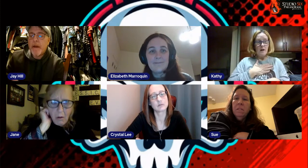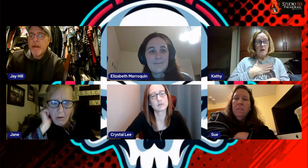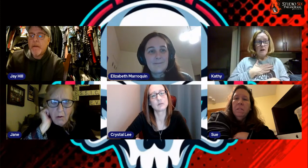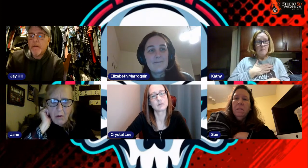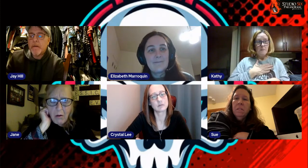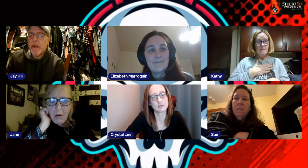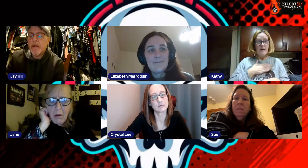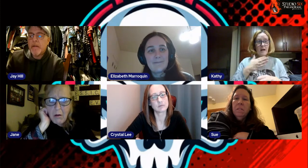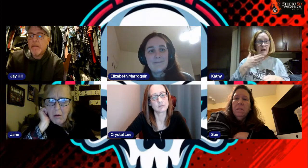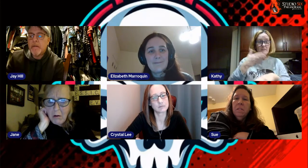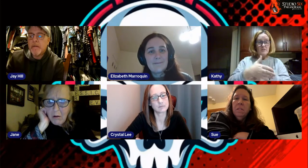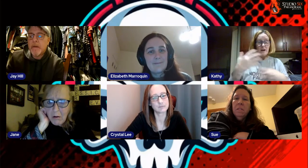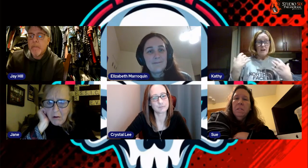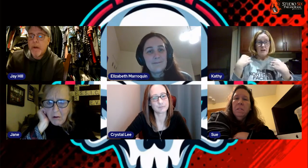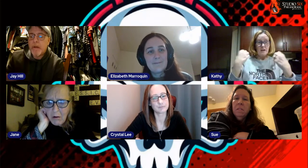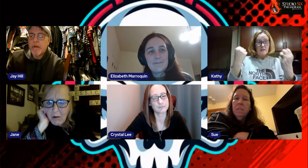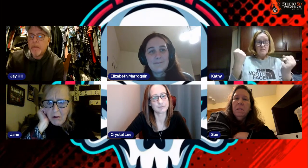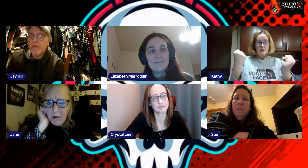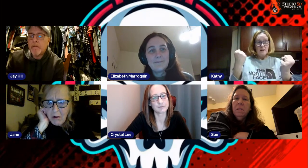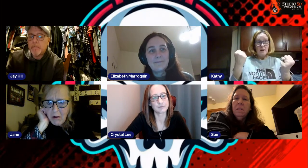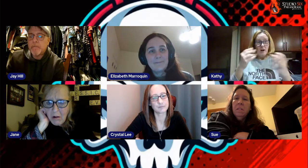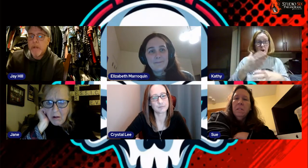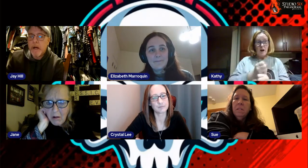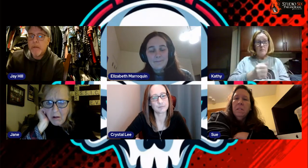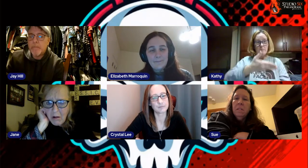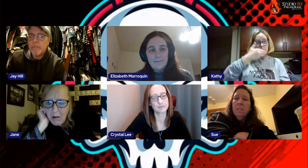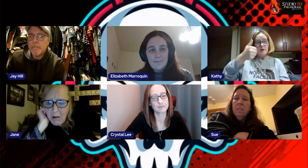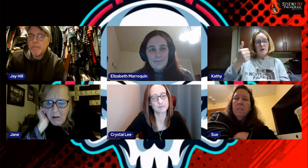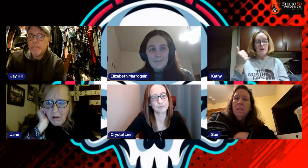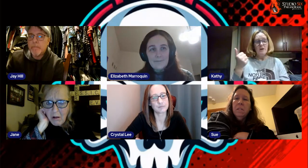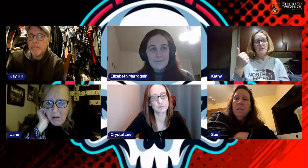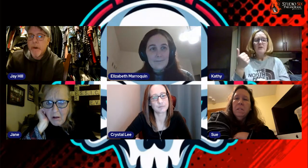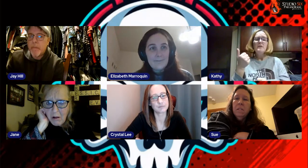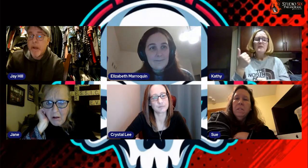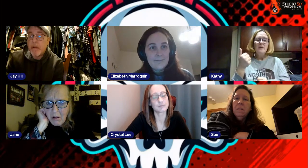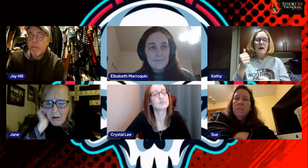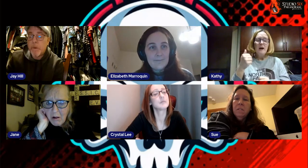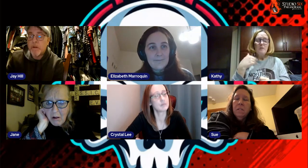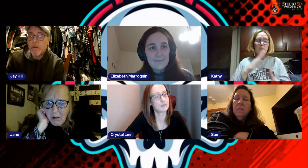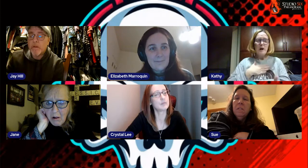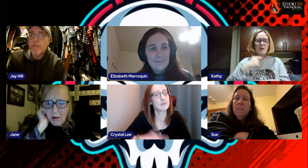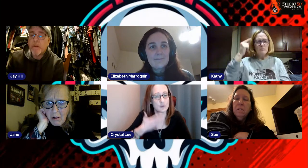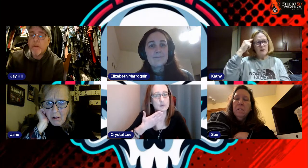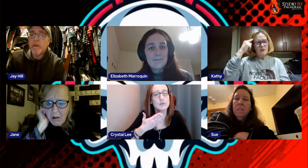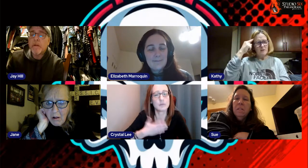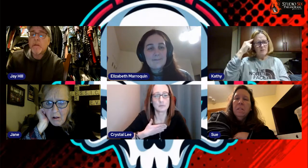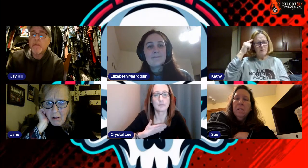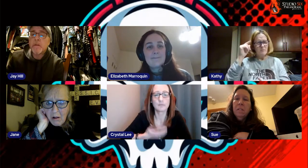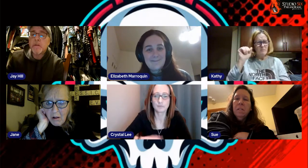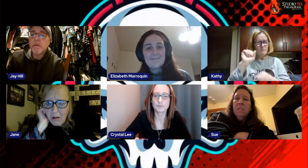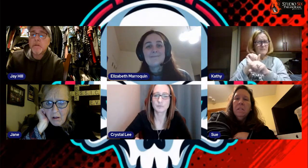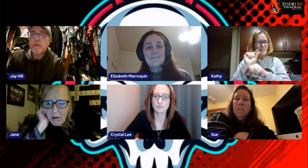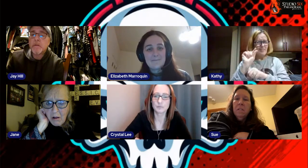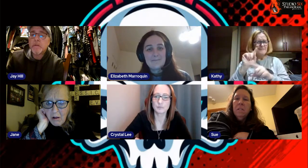after I healed and got better, and my brain worked a little differently.